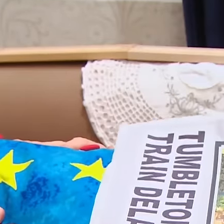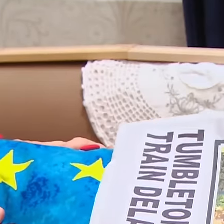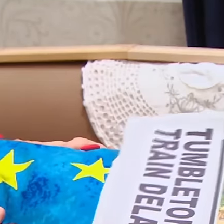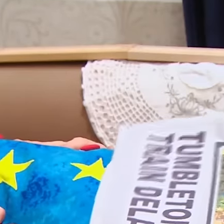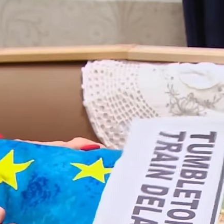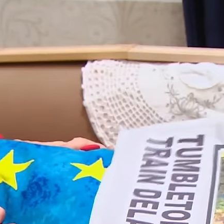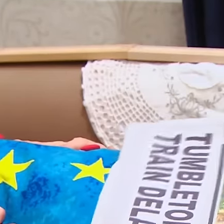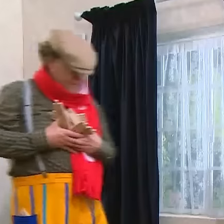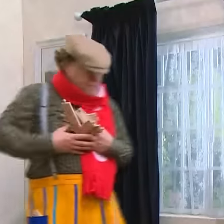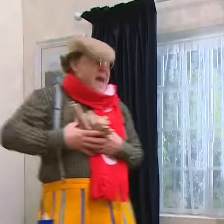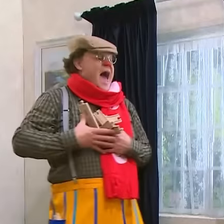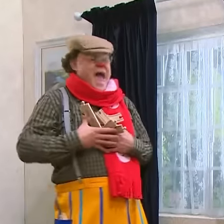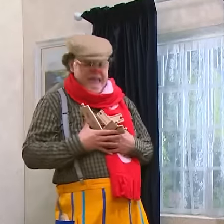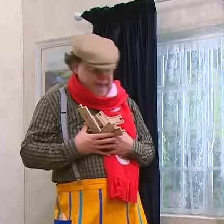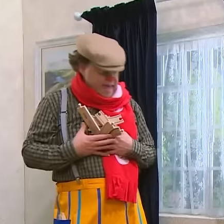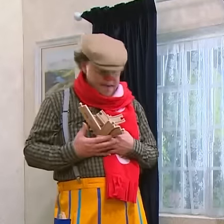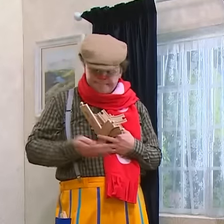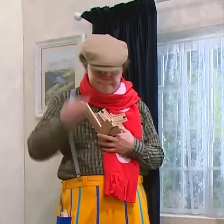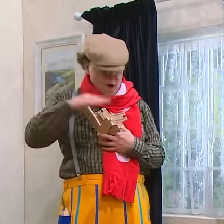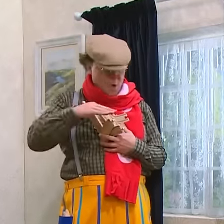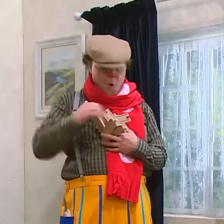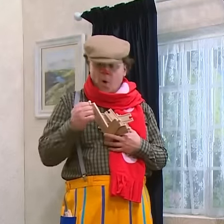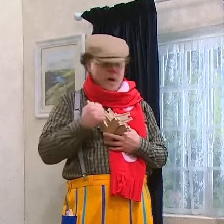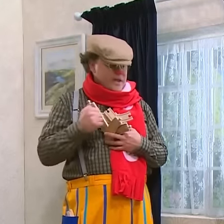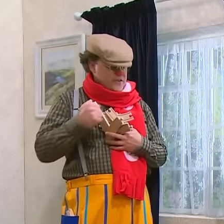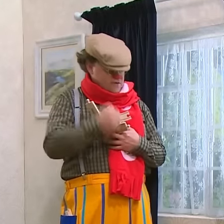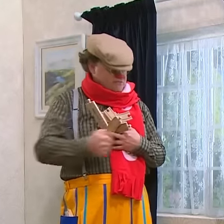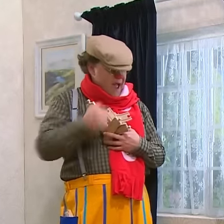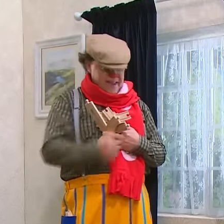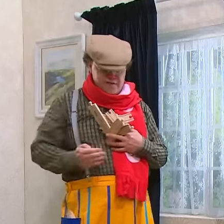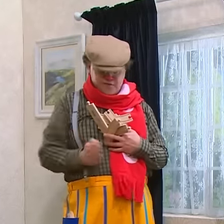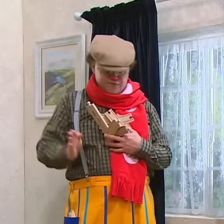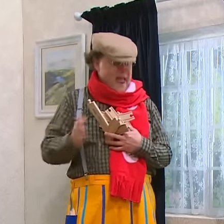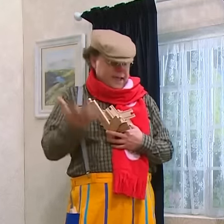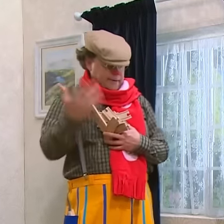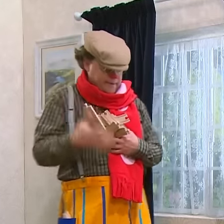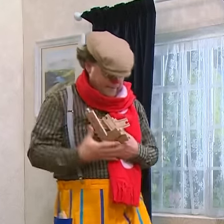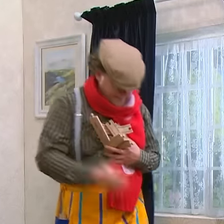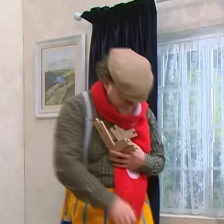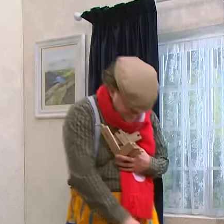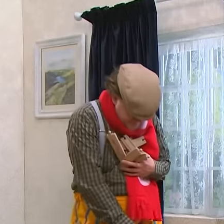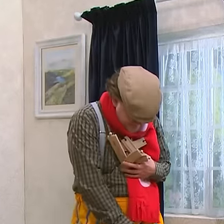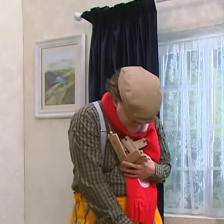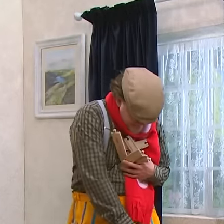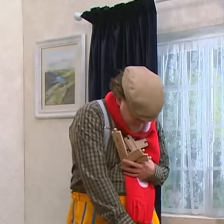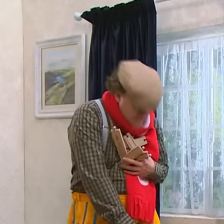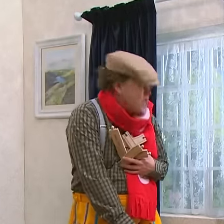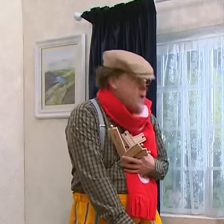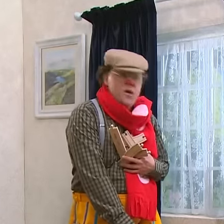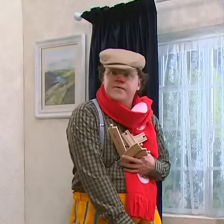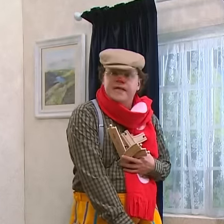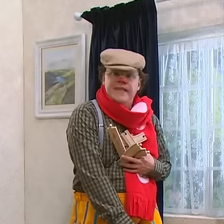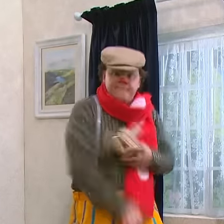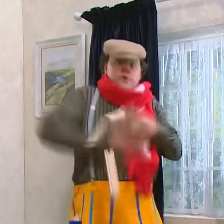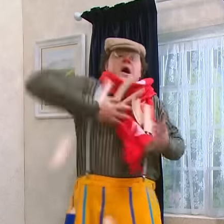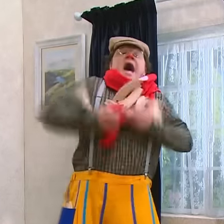Right, I'm trying to put this today. More train track? Oh. Hello, Grandad Tumble. Who said that?